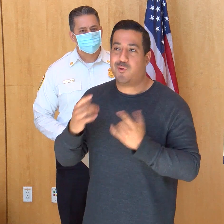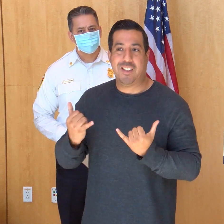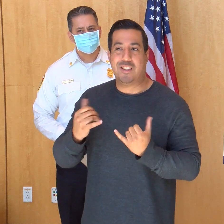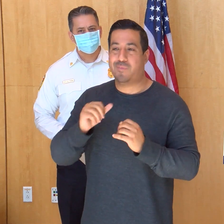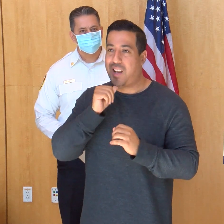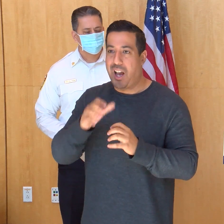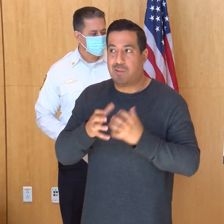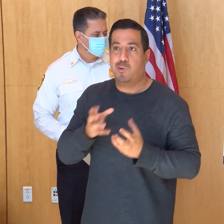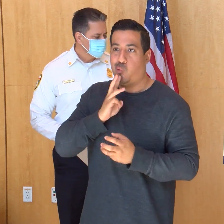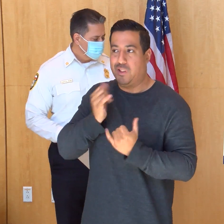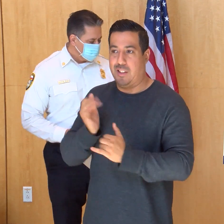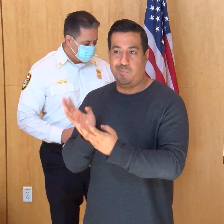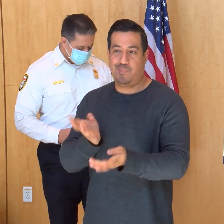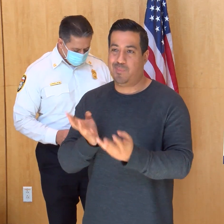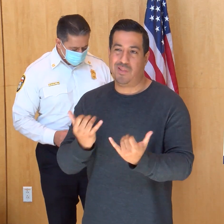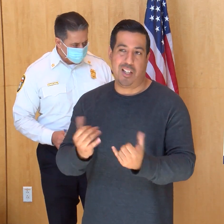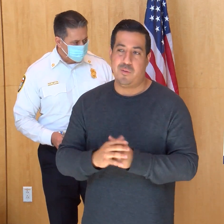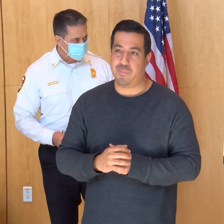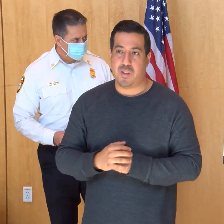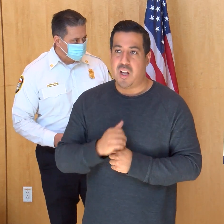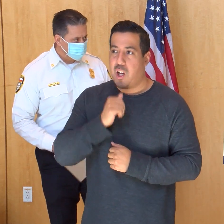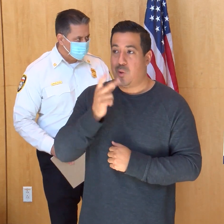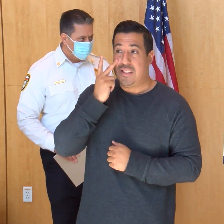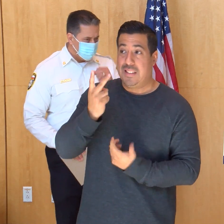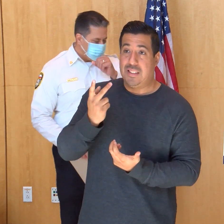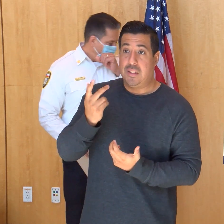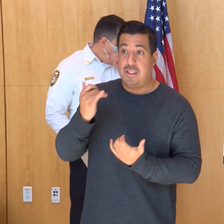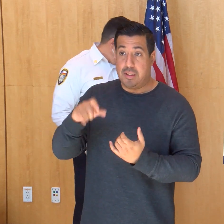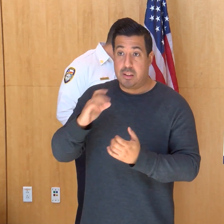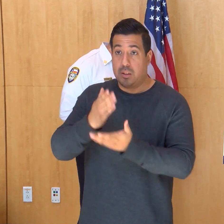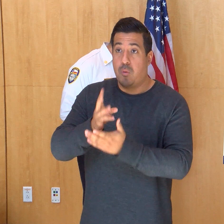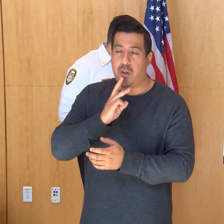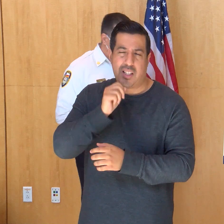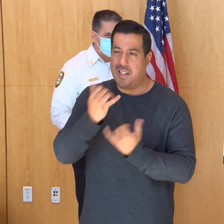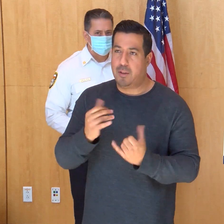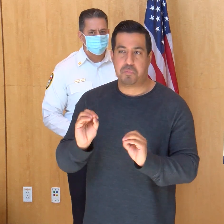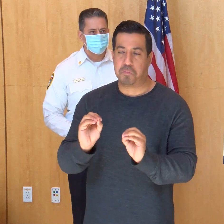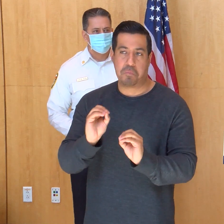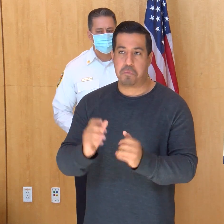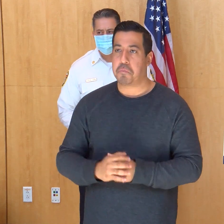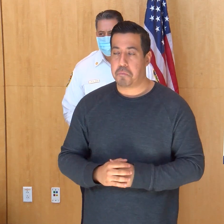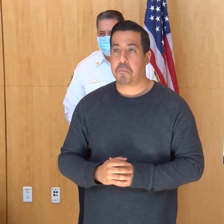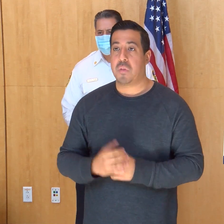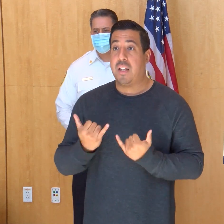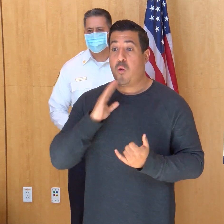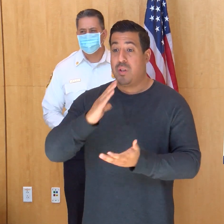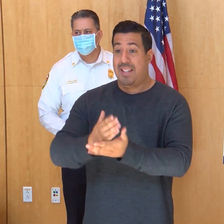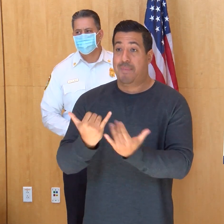curtailed at this time, and I don't see the need for that at this point. Let me stop at